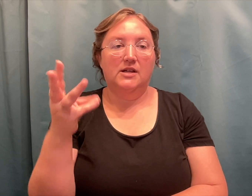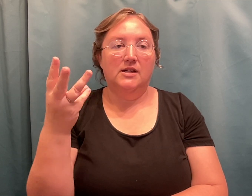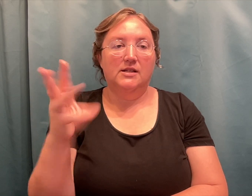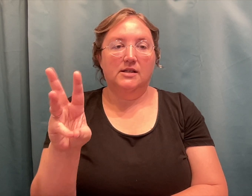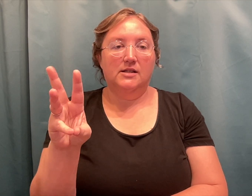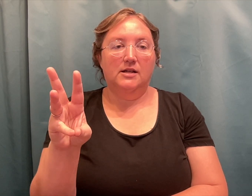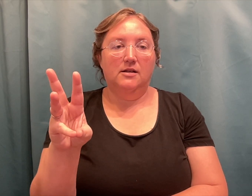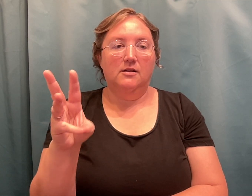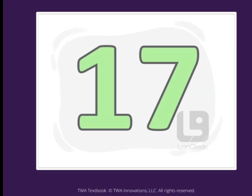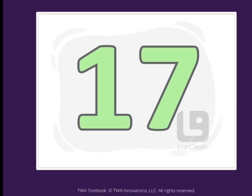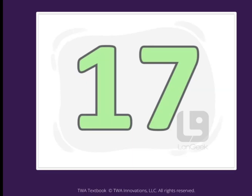$16.